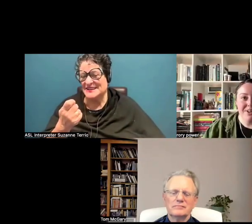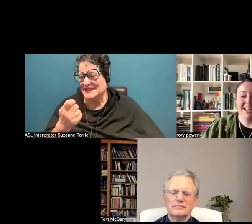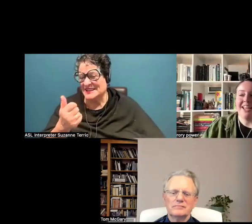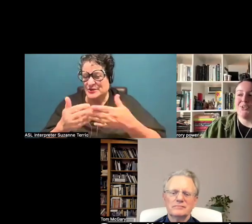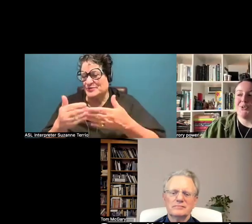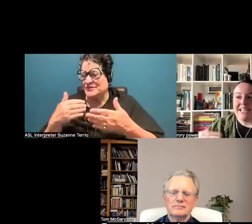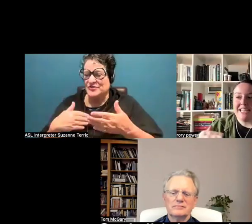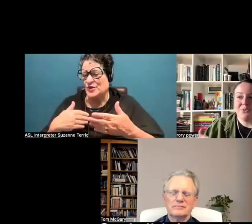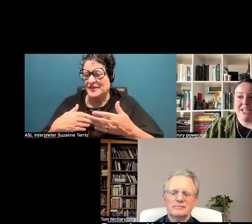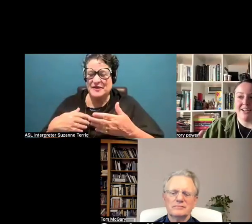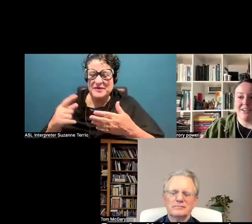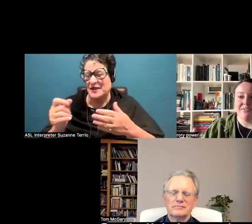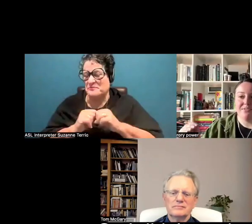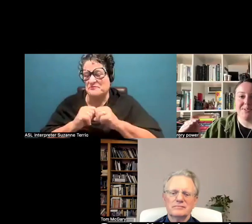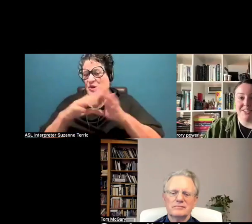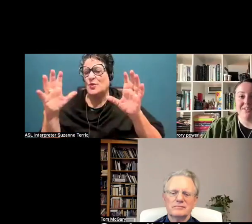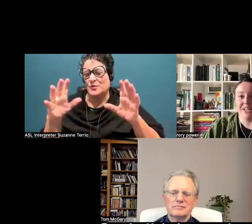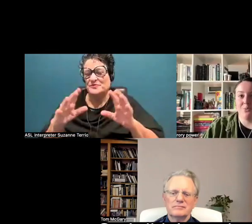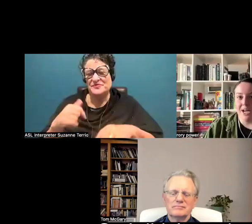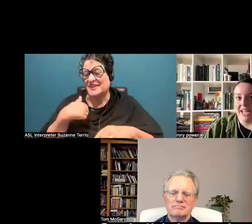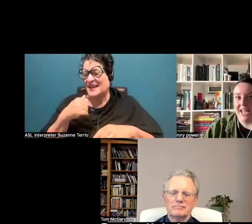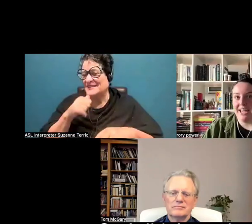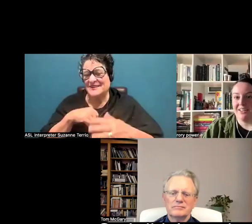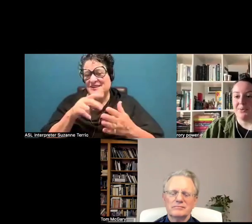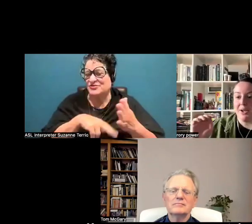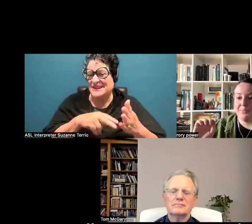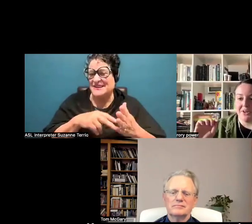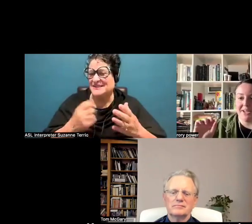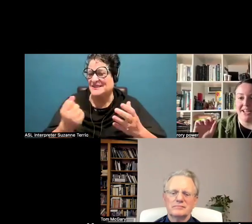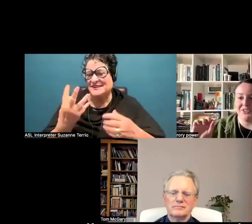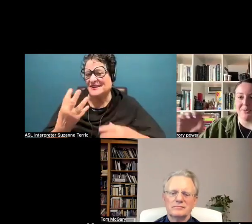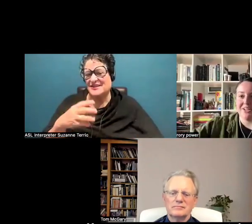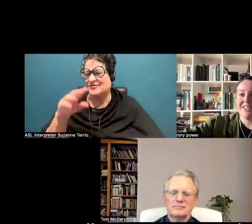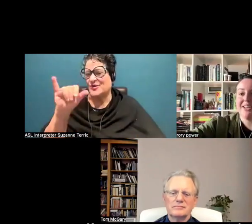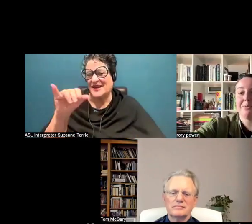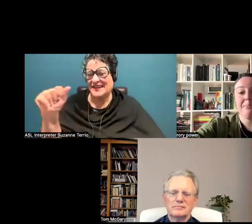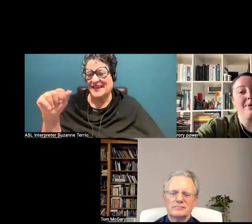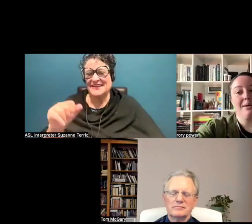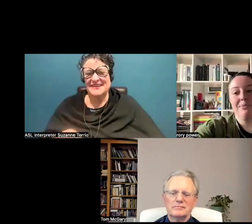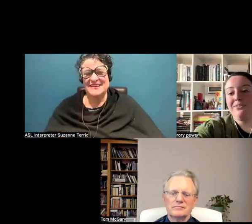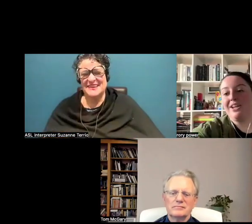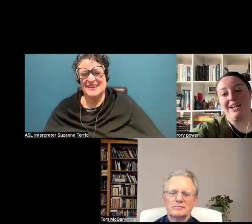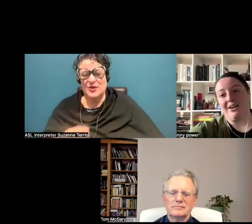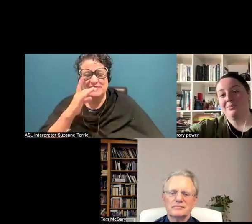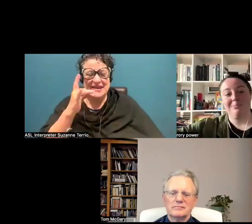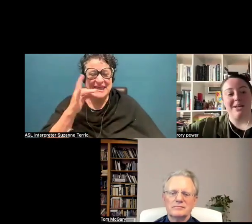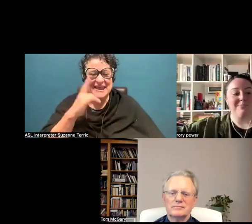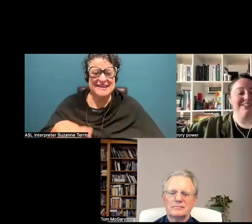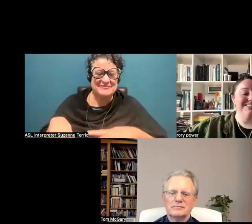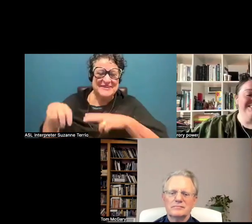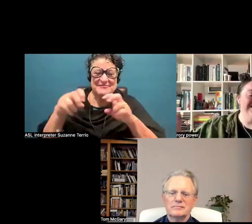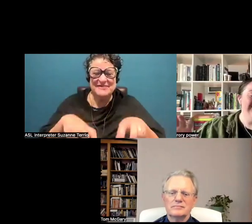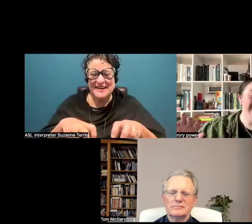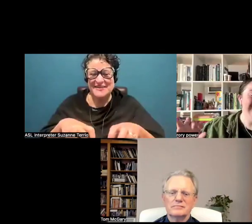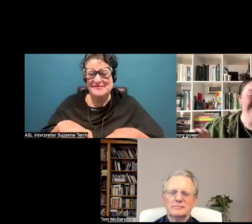boom. So I didn't read a ton of specifically YA. I'm sorry, my cat just jumped onto the table. Bub, not now, ma'am.